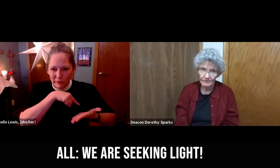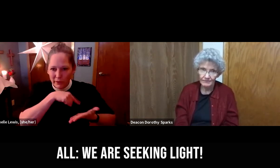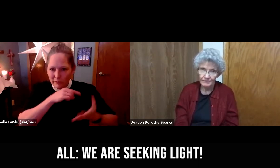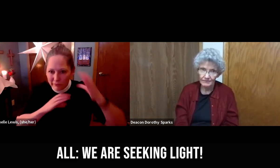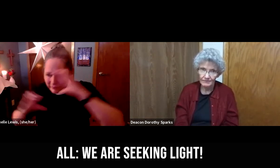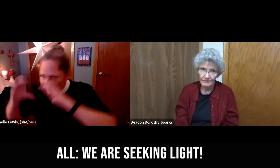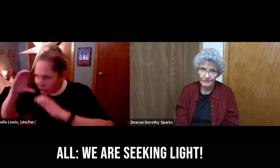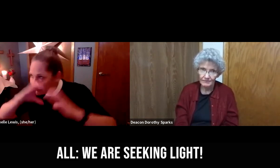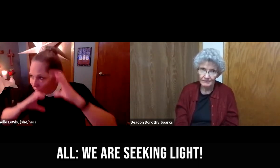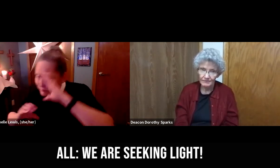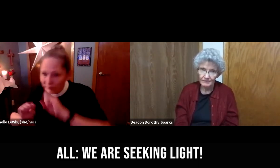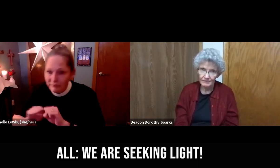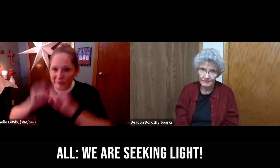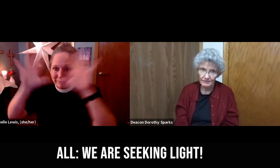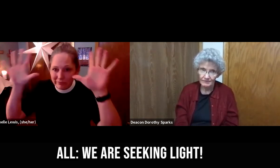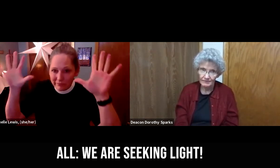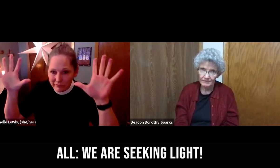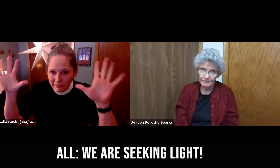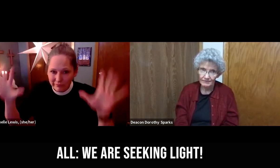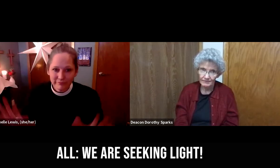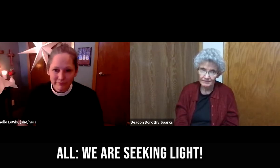we are seeking light.